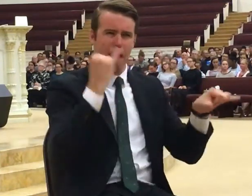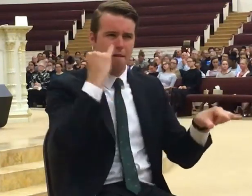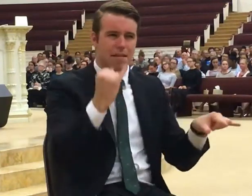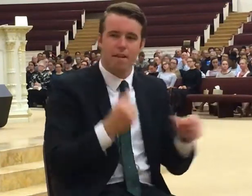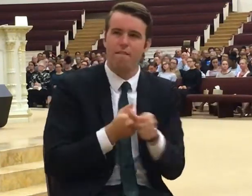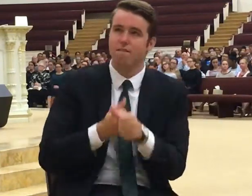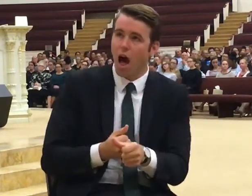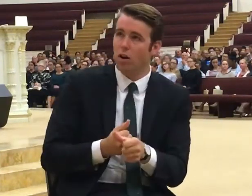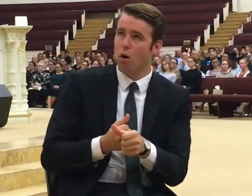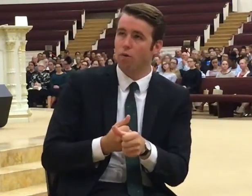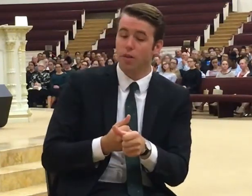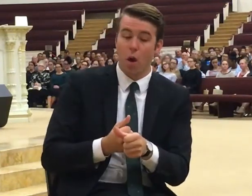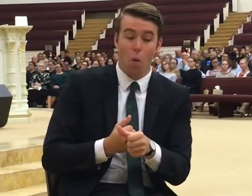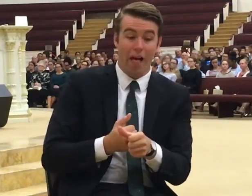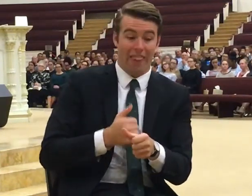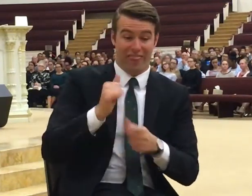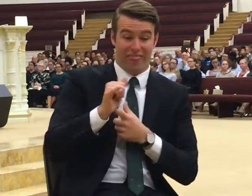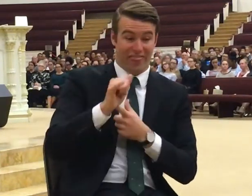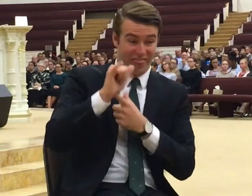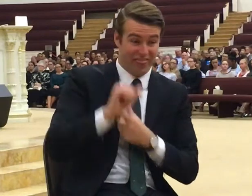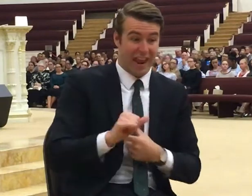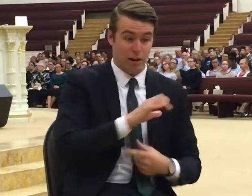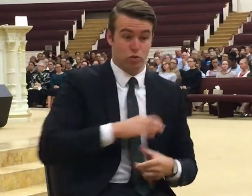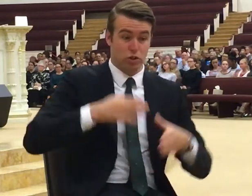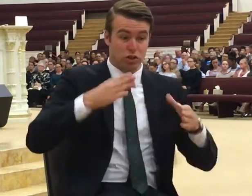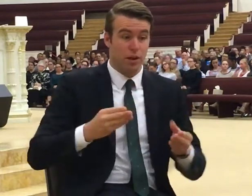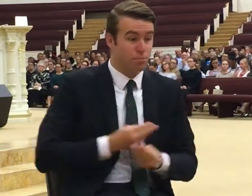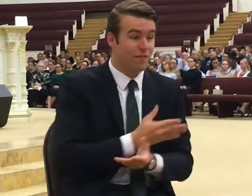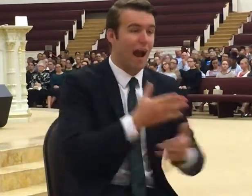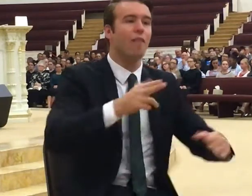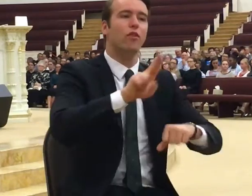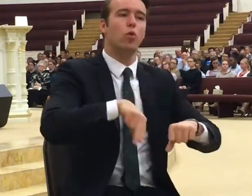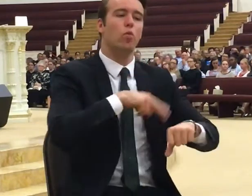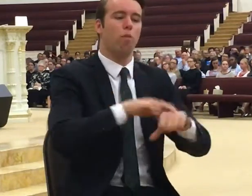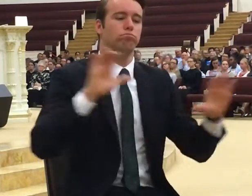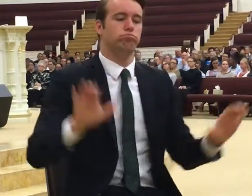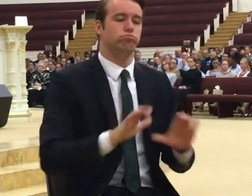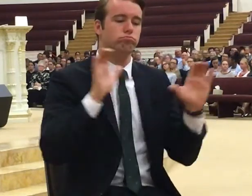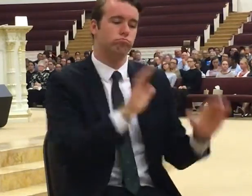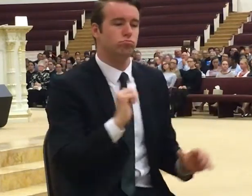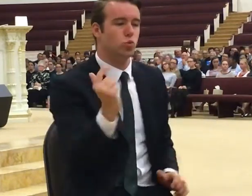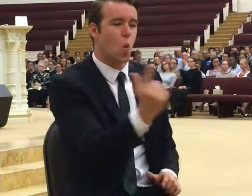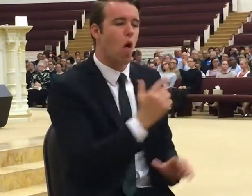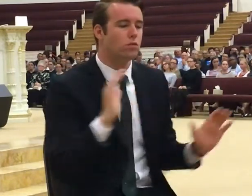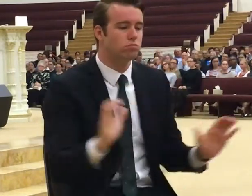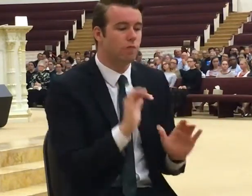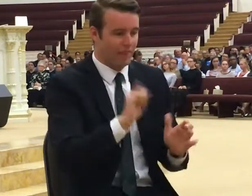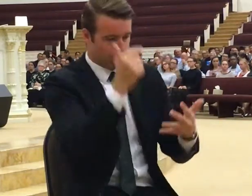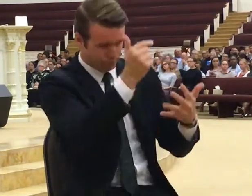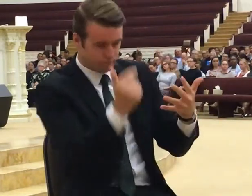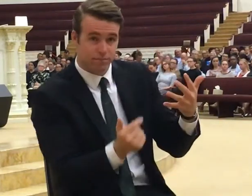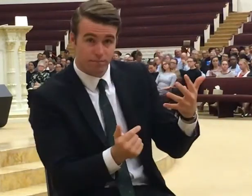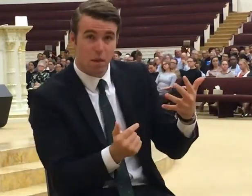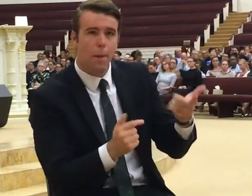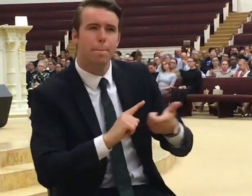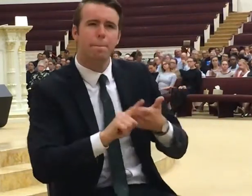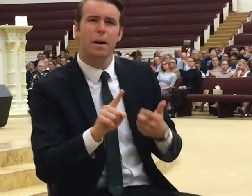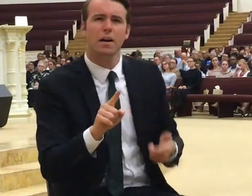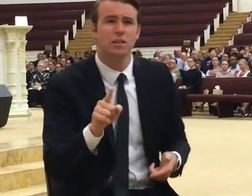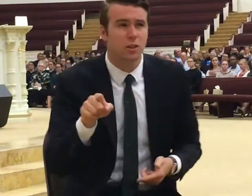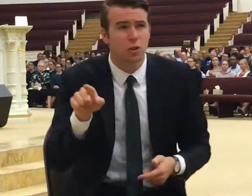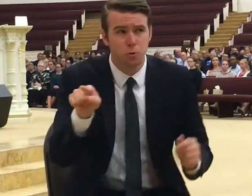provided the norm for conduct and belief. But here's what's happening. In case you're